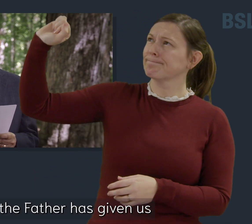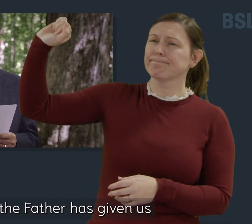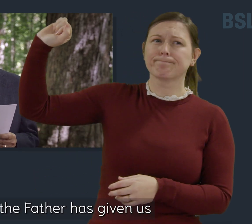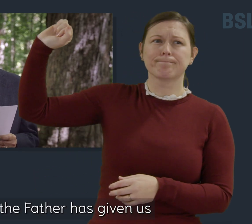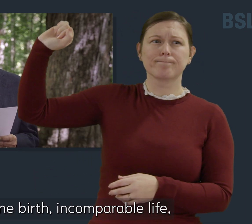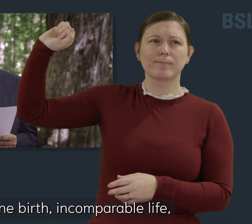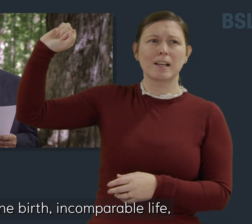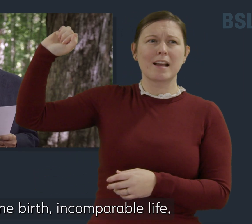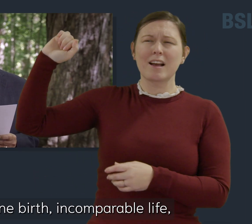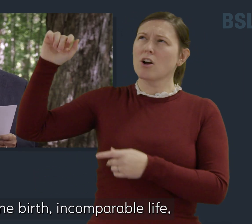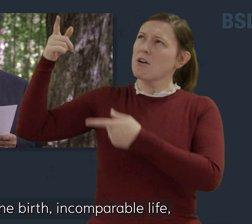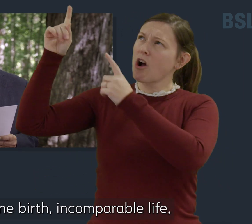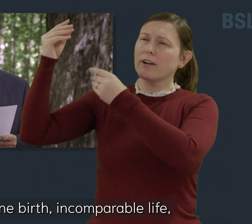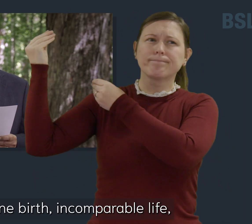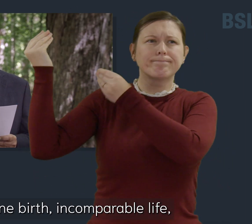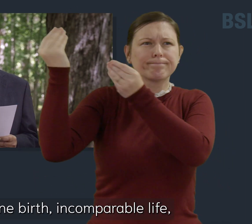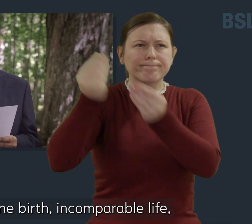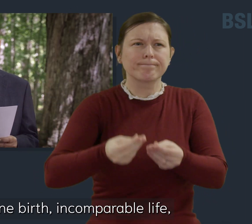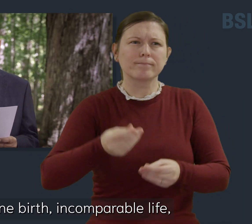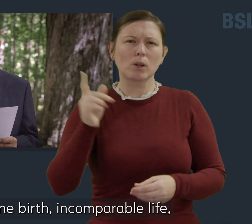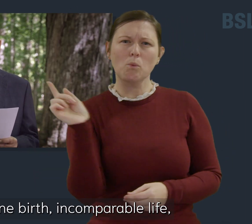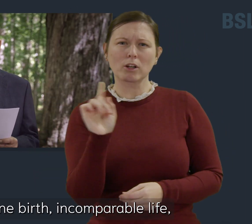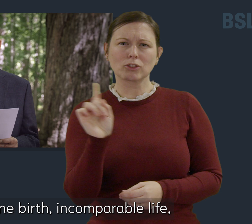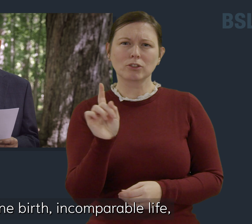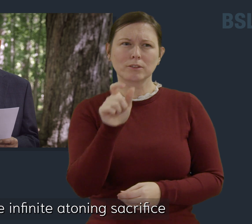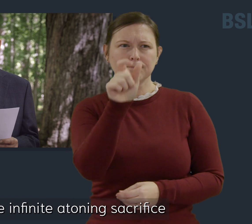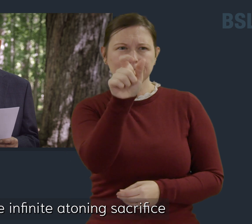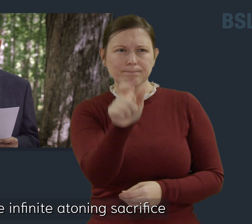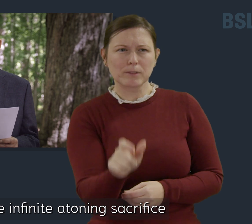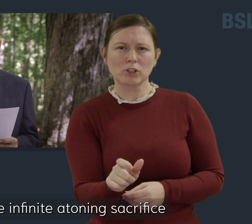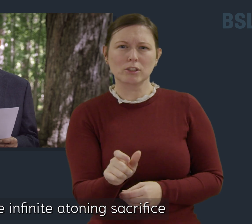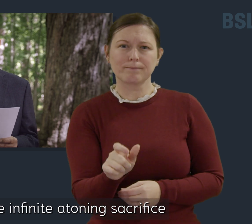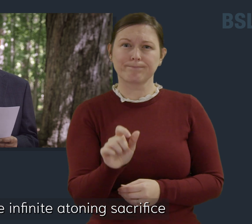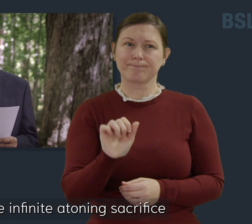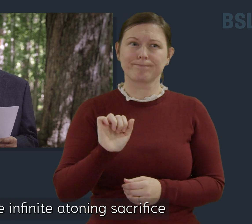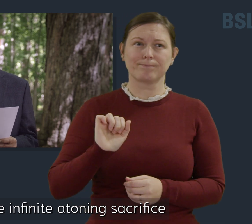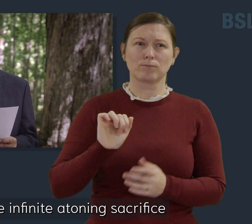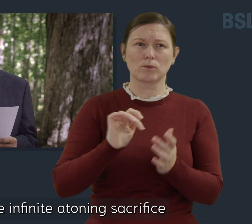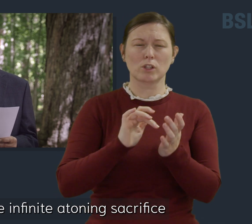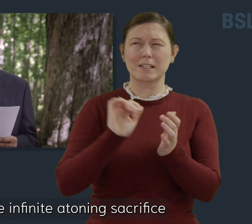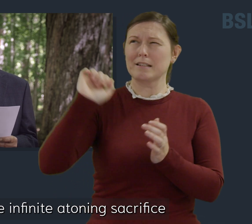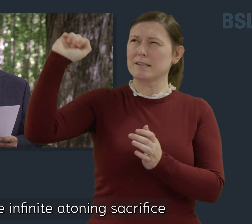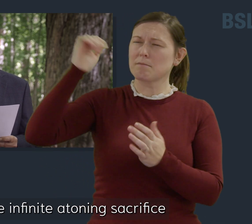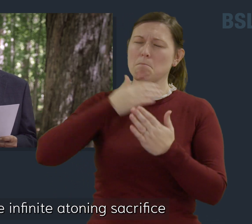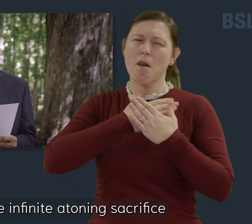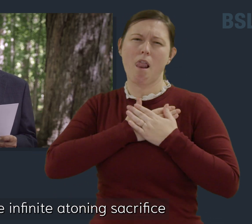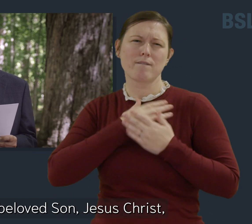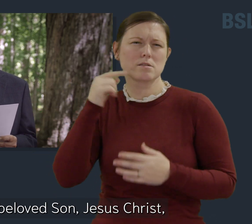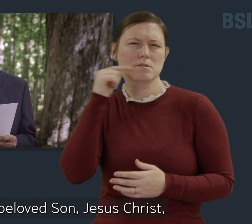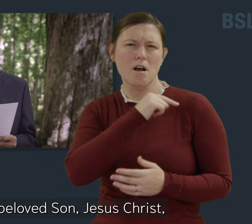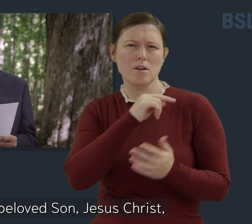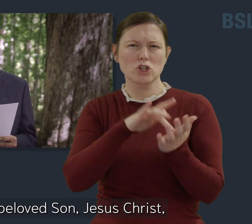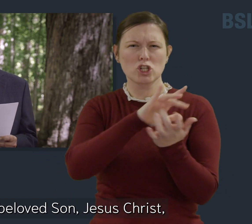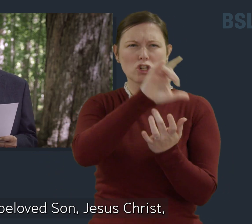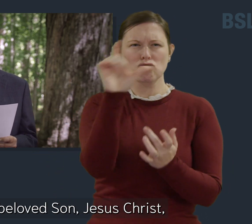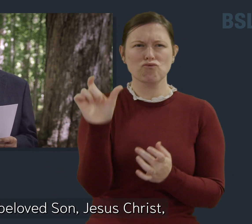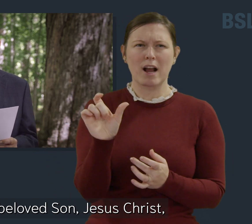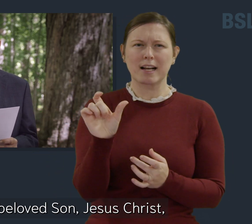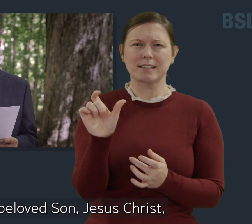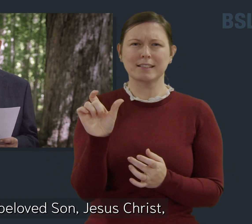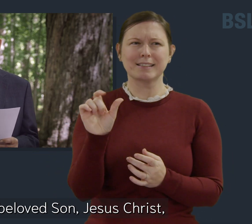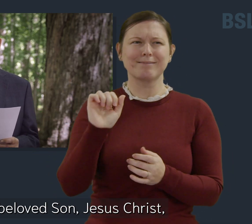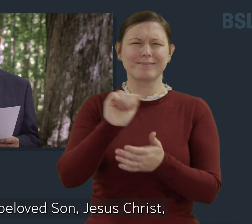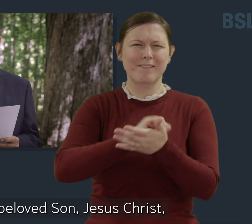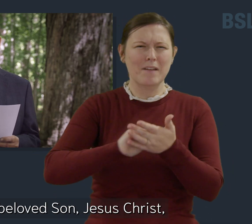Father has given us the divine birth, the incomparable life, and the infinite atoning sacrifice of